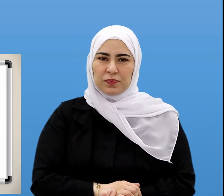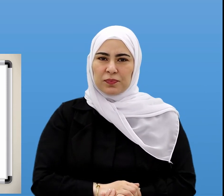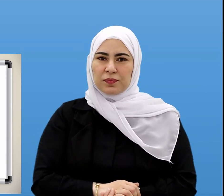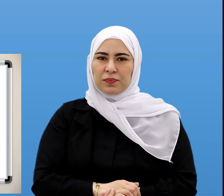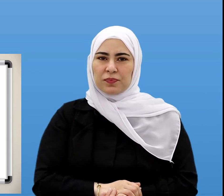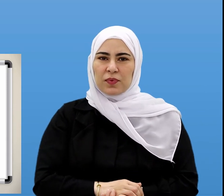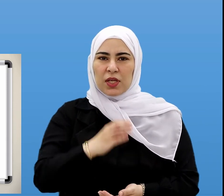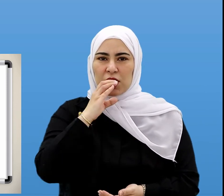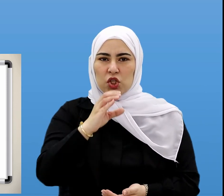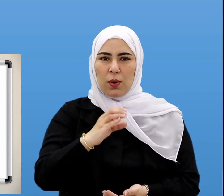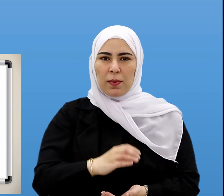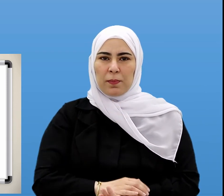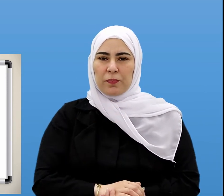The answer is could.